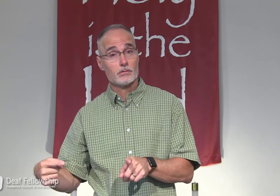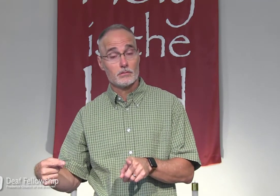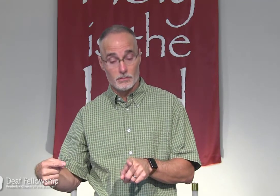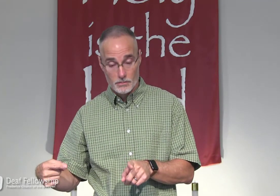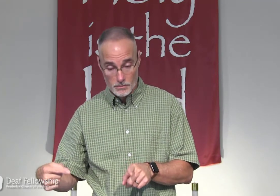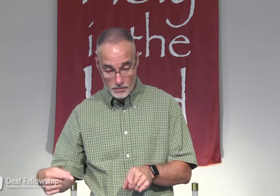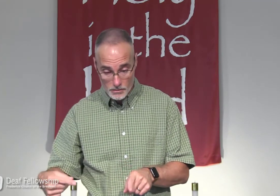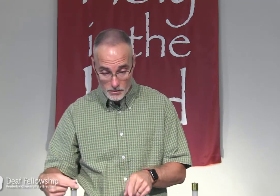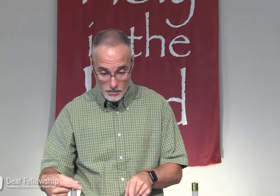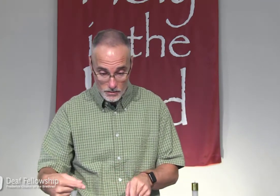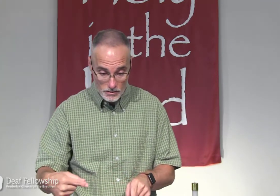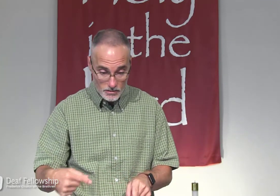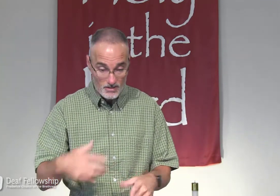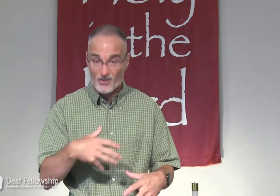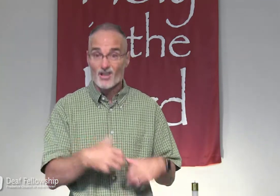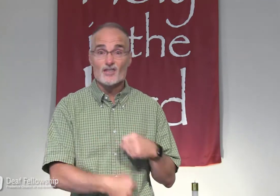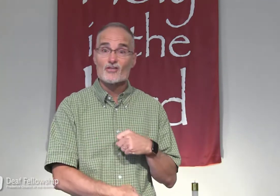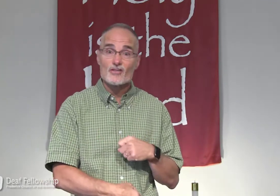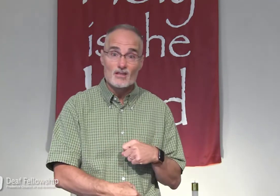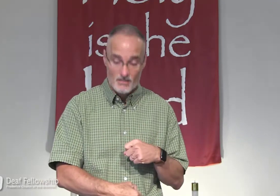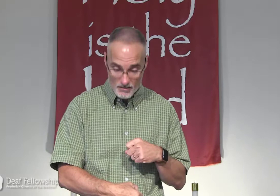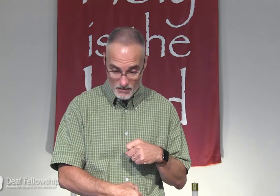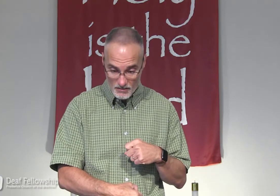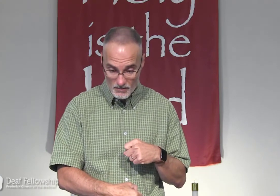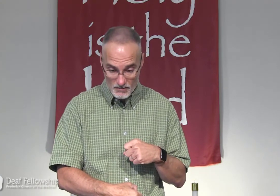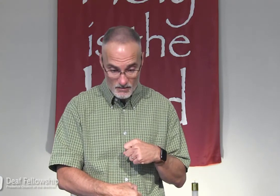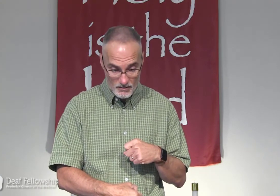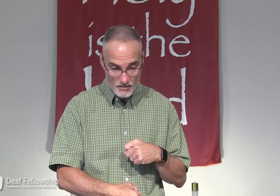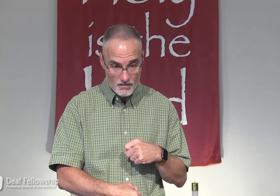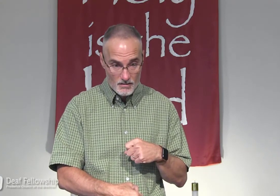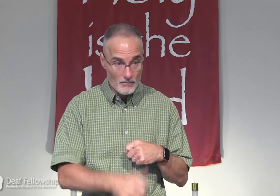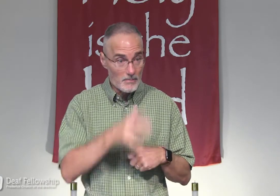are just totally thrown off. They're devastated.